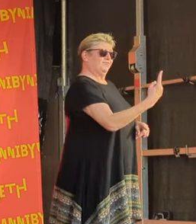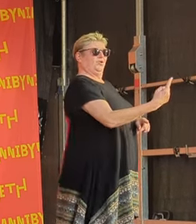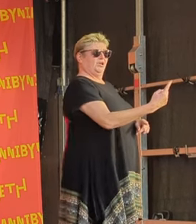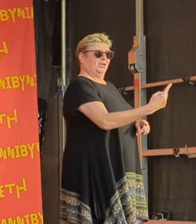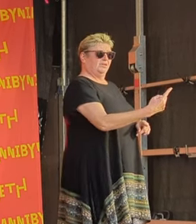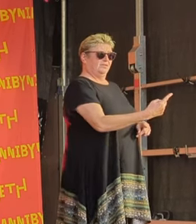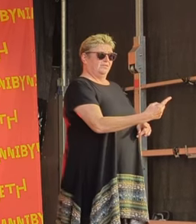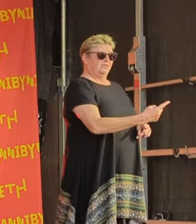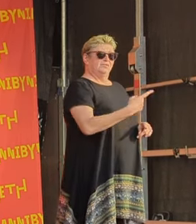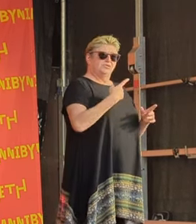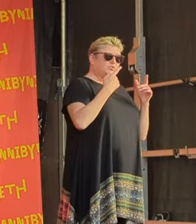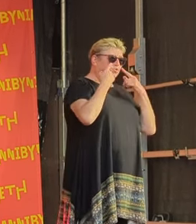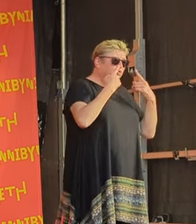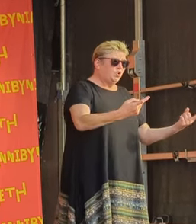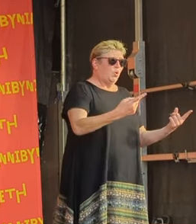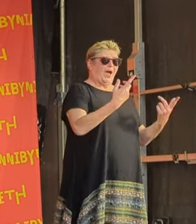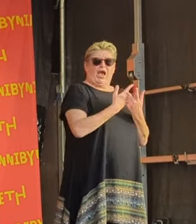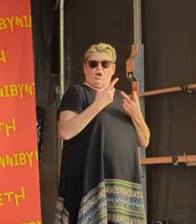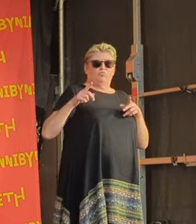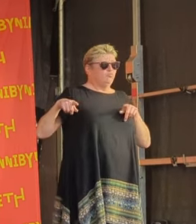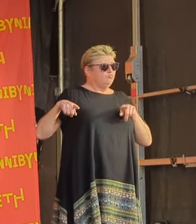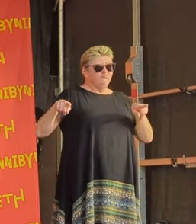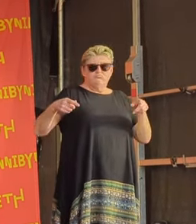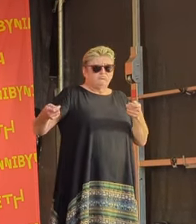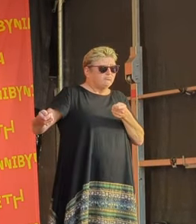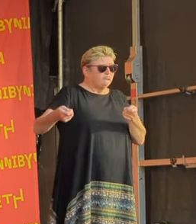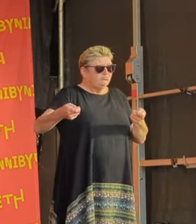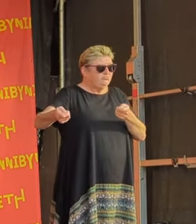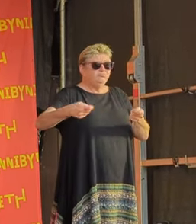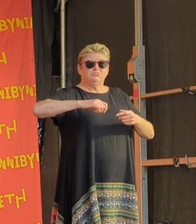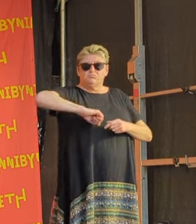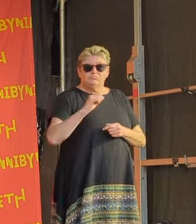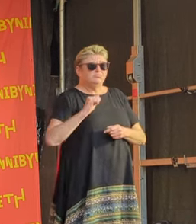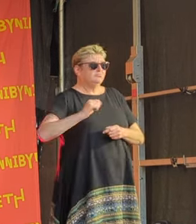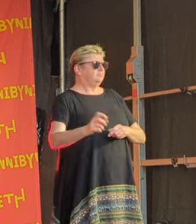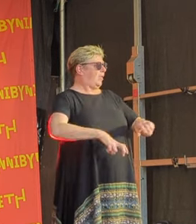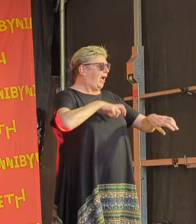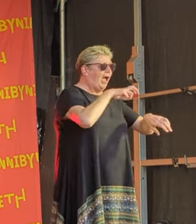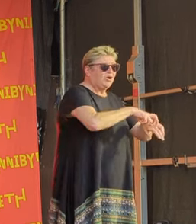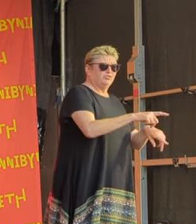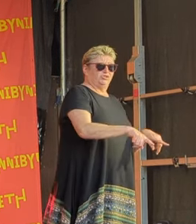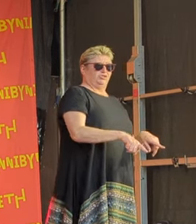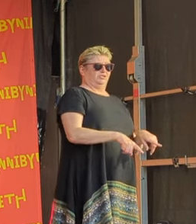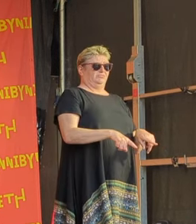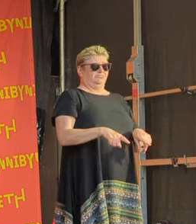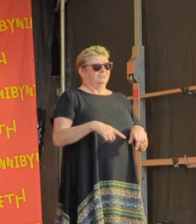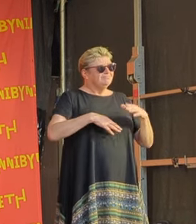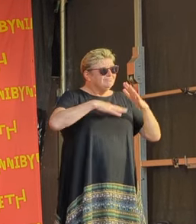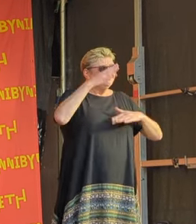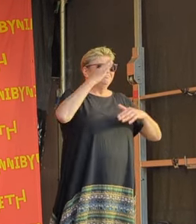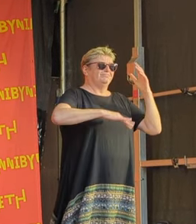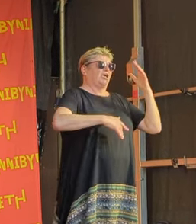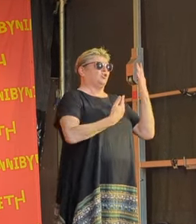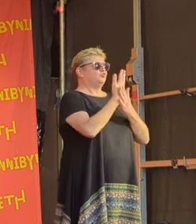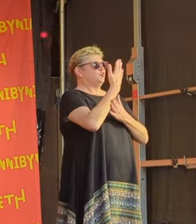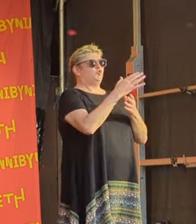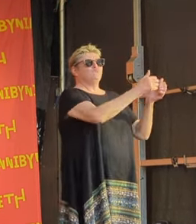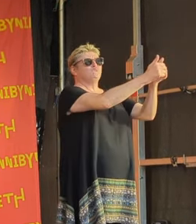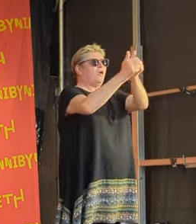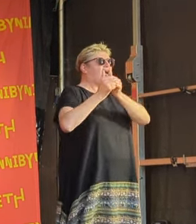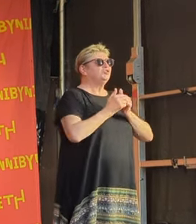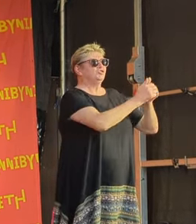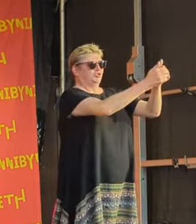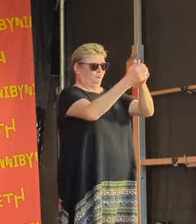show how we can cooperate with our English friends and Scots and Irish too in building a new partnership in